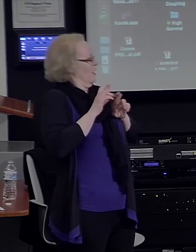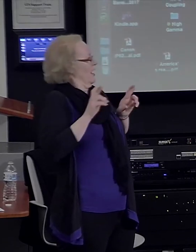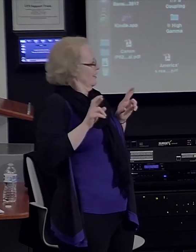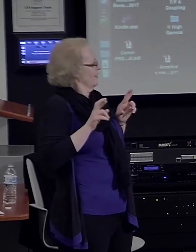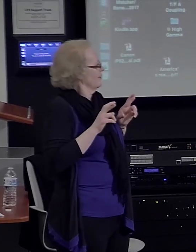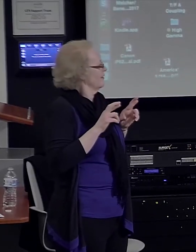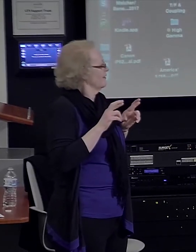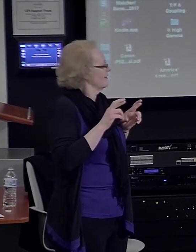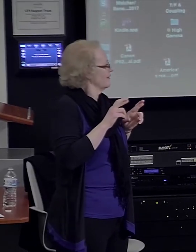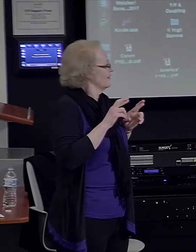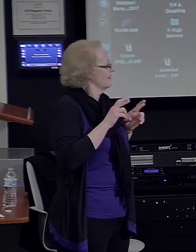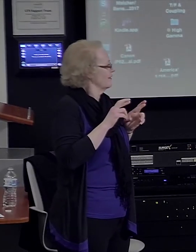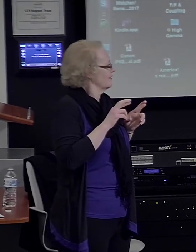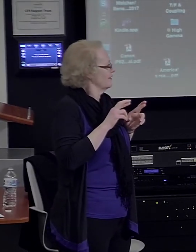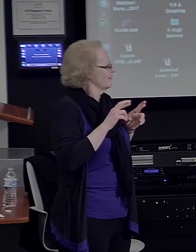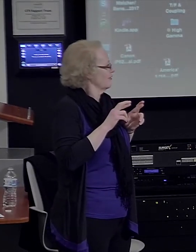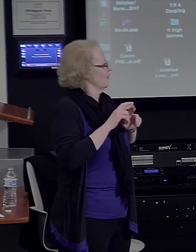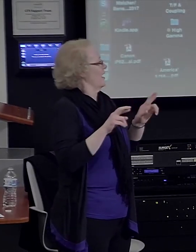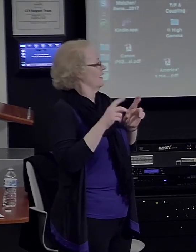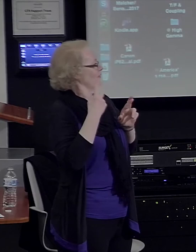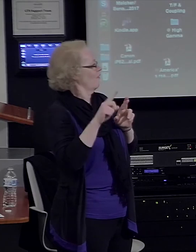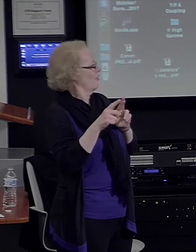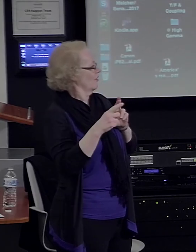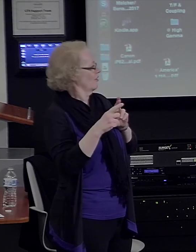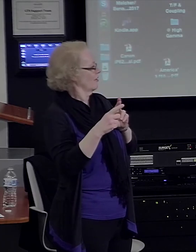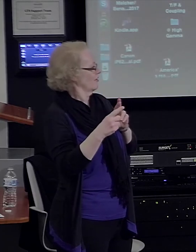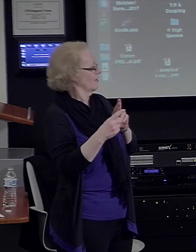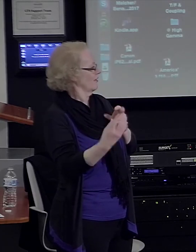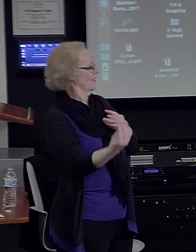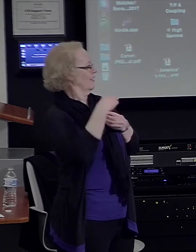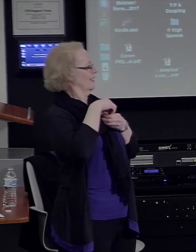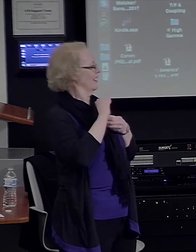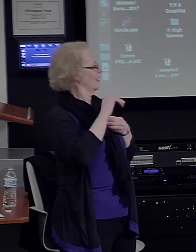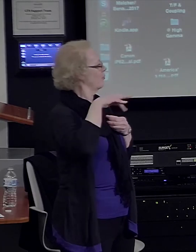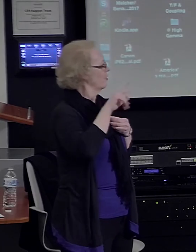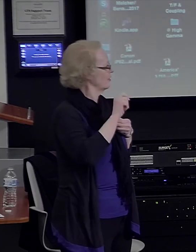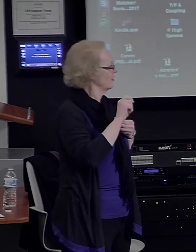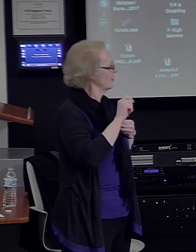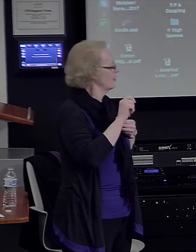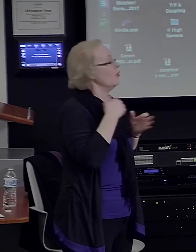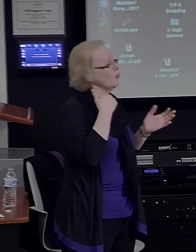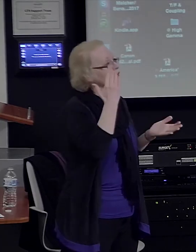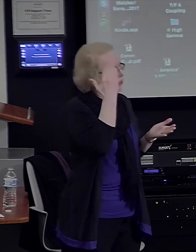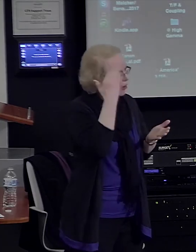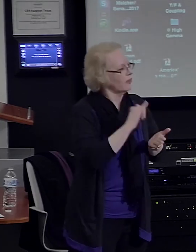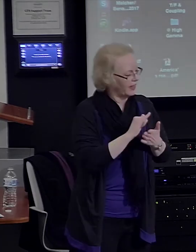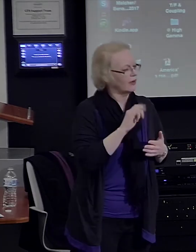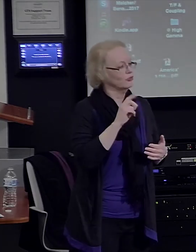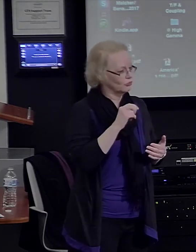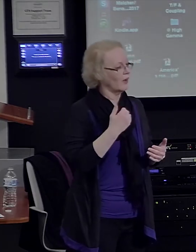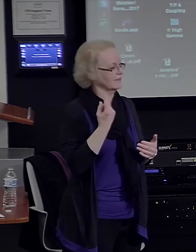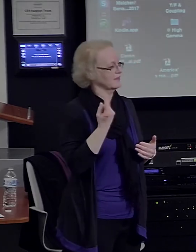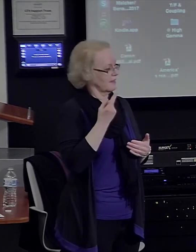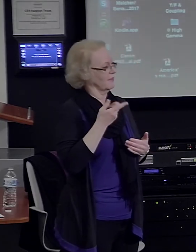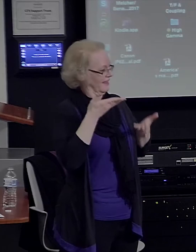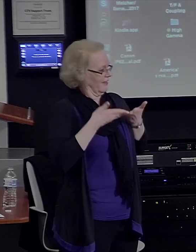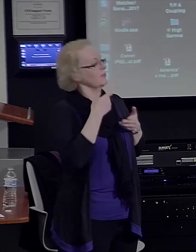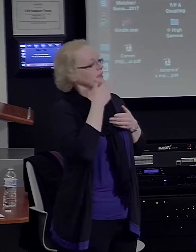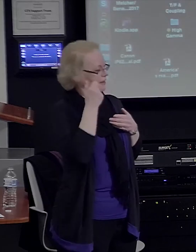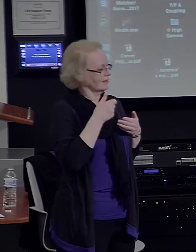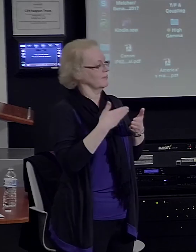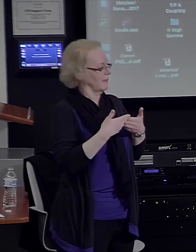already um prepared for input we know that in fact that that is the case because babies do the